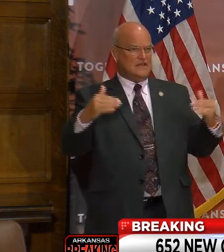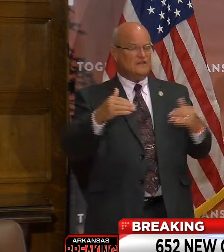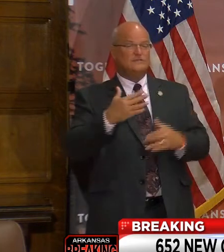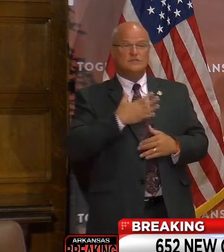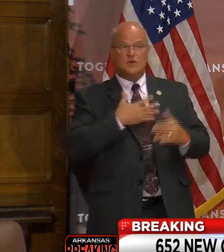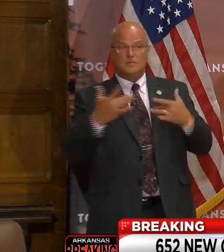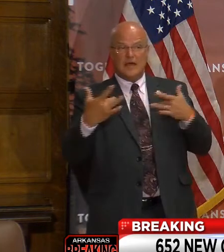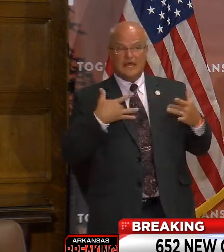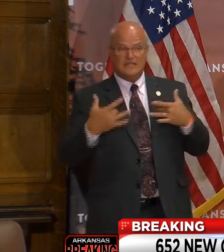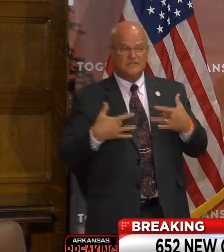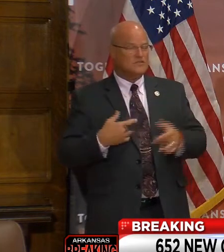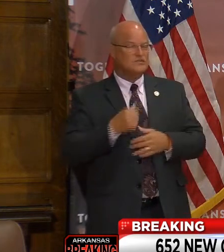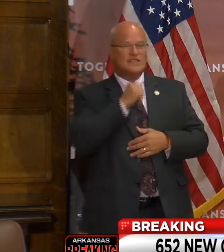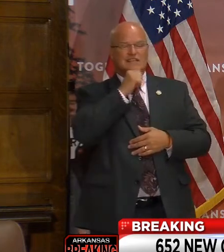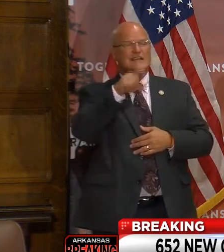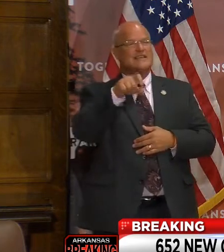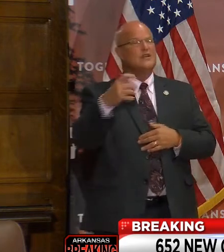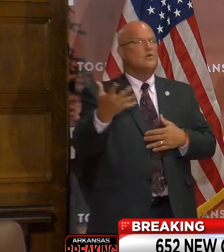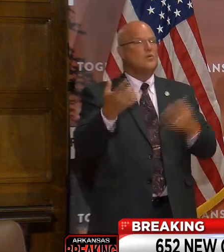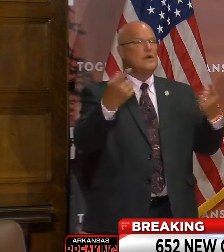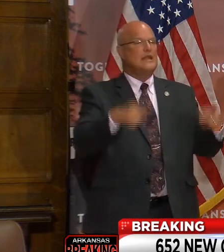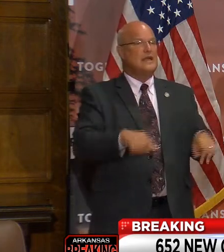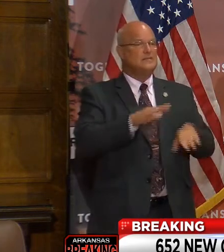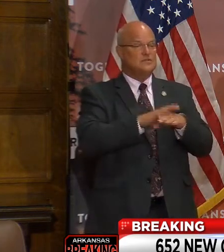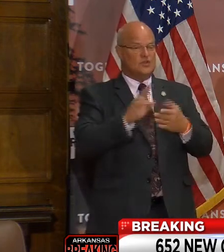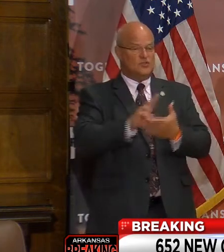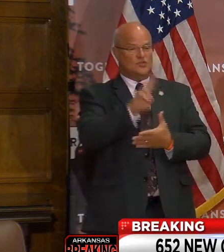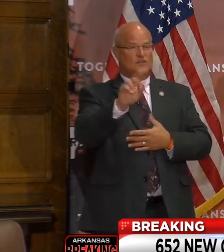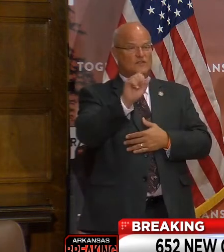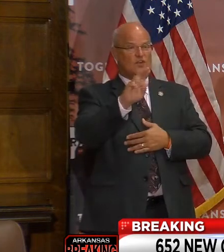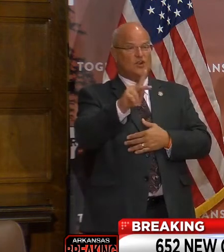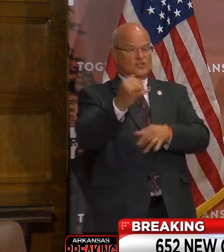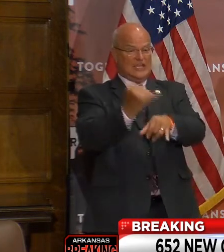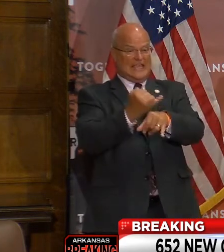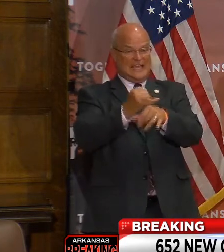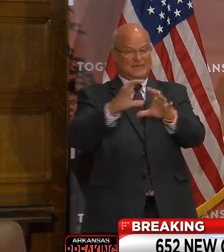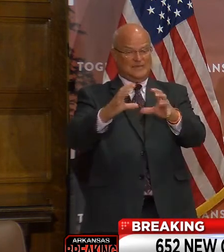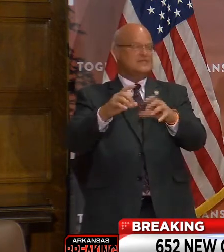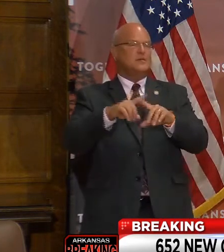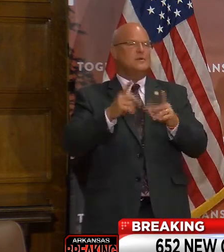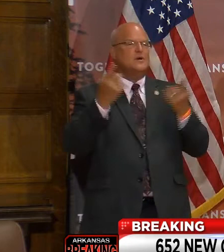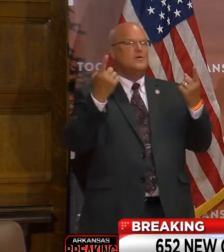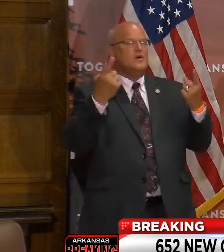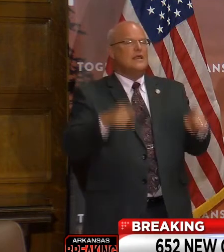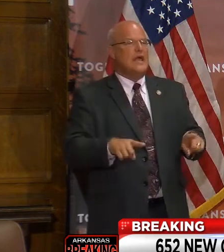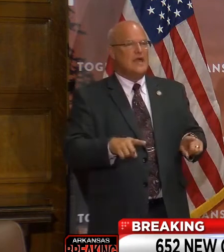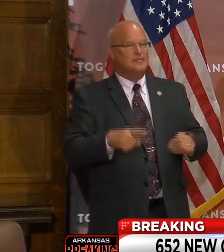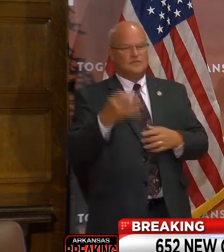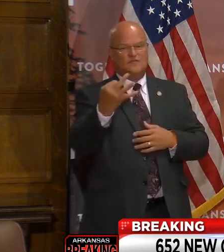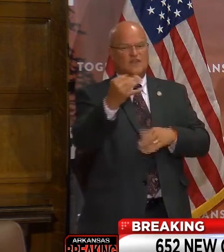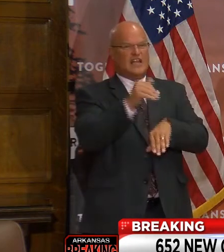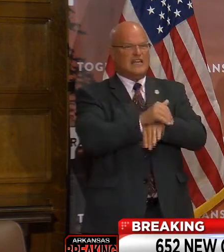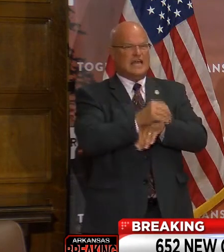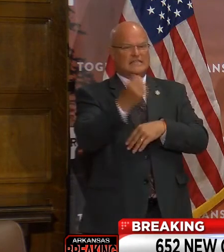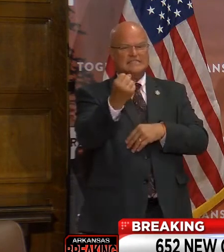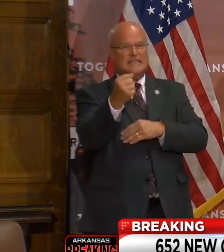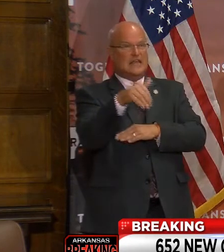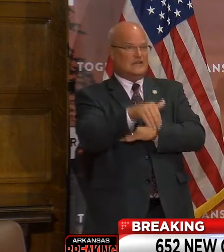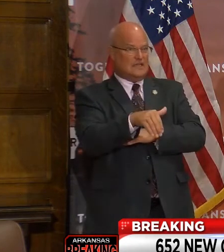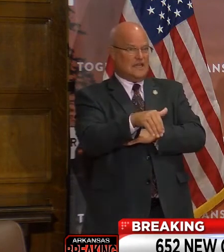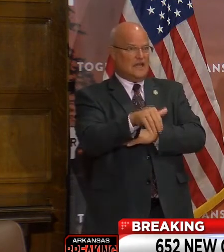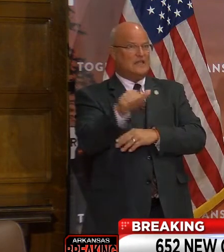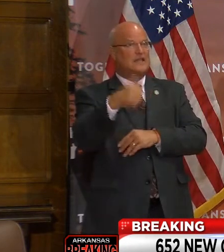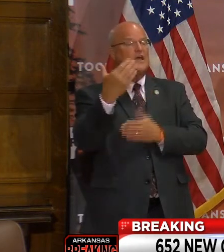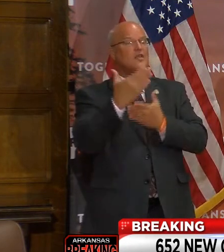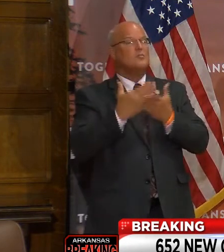are not necessarily what happens on the University of Arkansas campus, but what happens on Friday night and Saturday night in